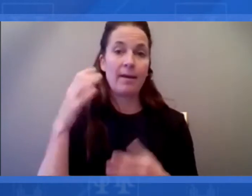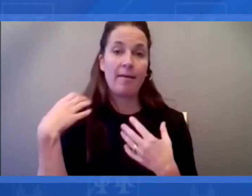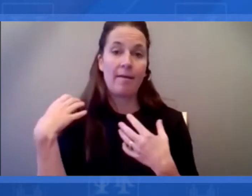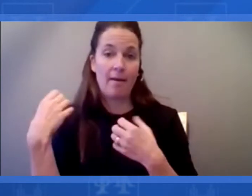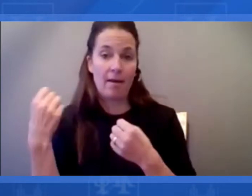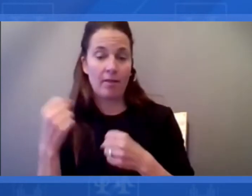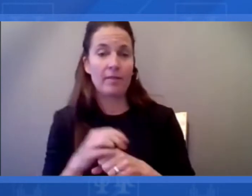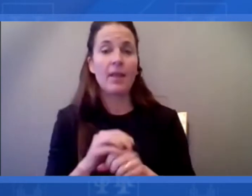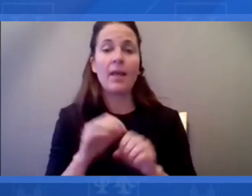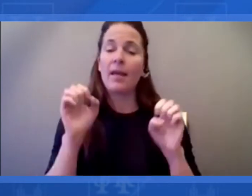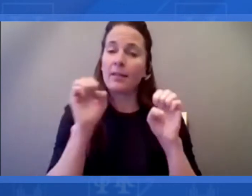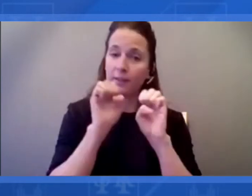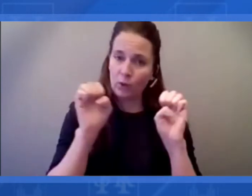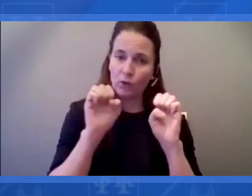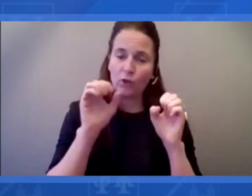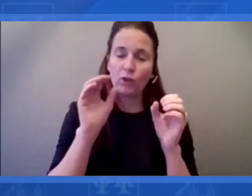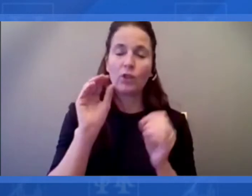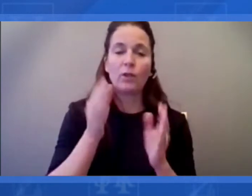Operations Center.